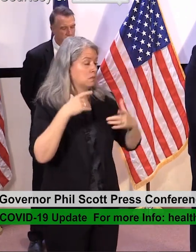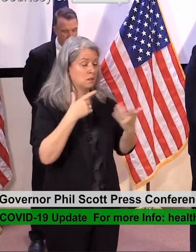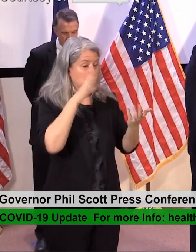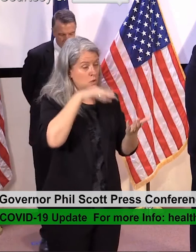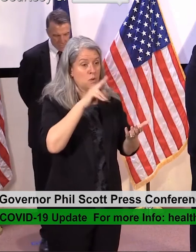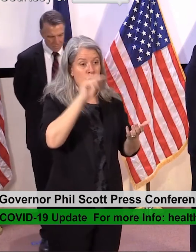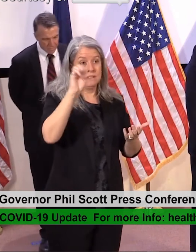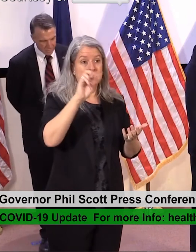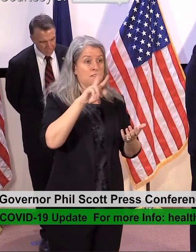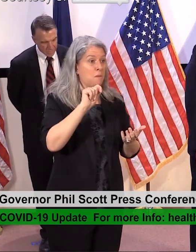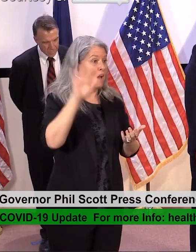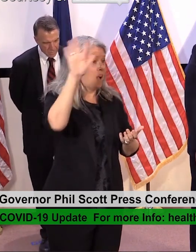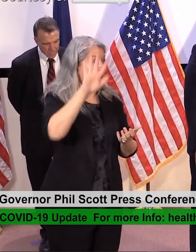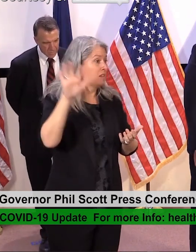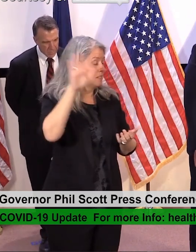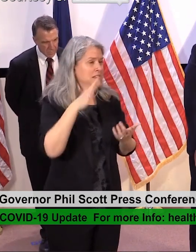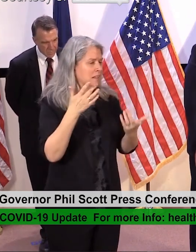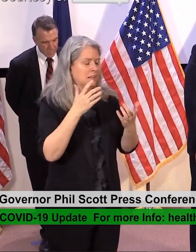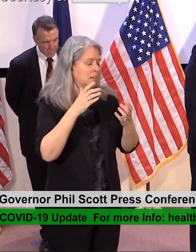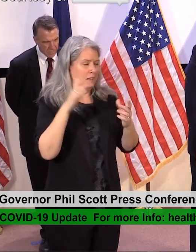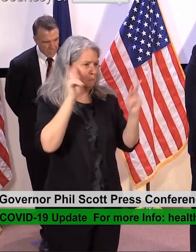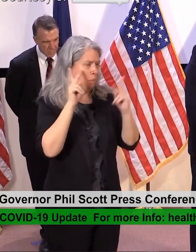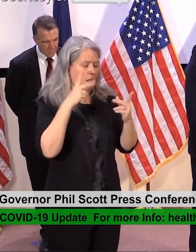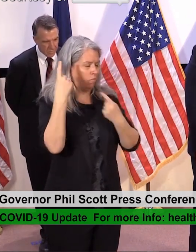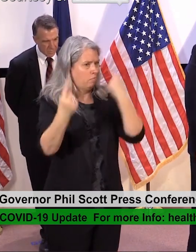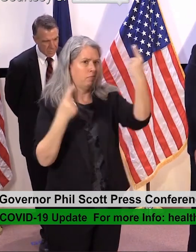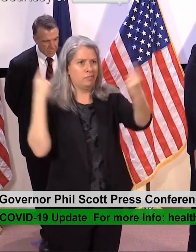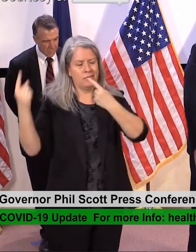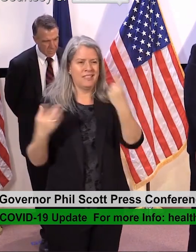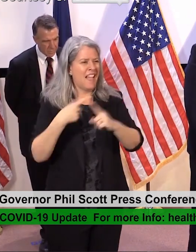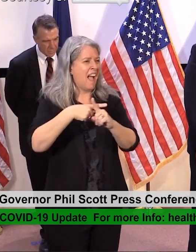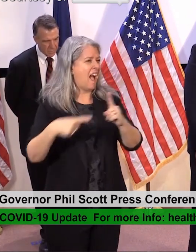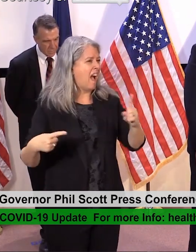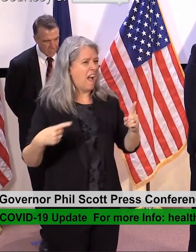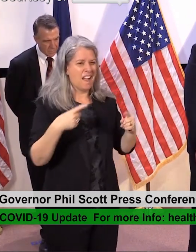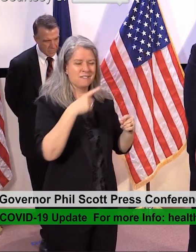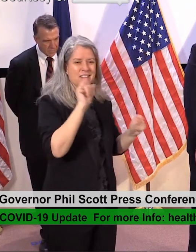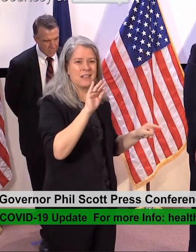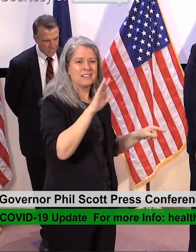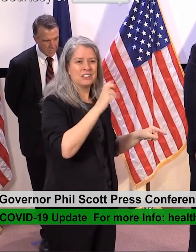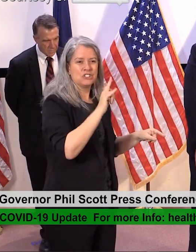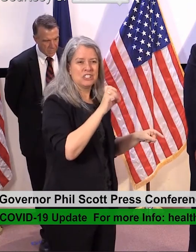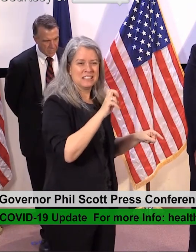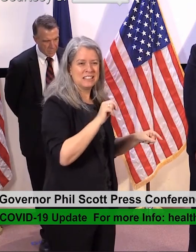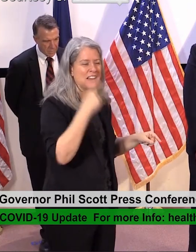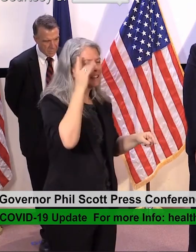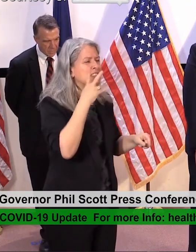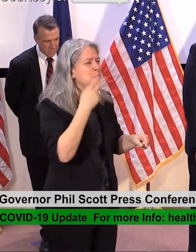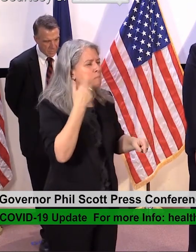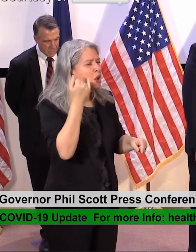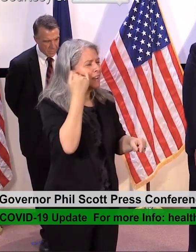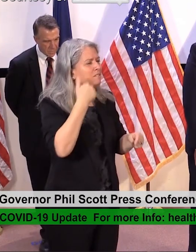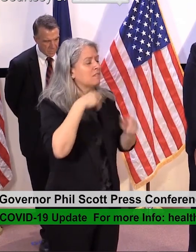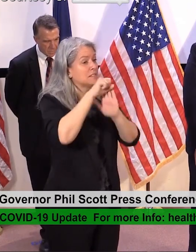in northeastern Vermont is the density there is a half of what it is in Chittenden County. So you would really be able to see, I think, a lot better if you just took